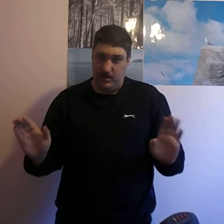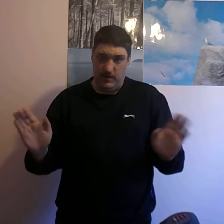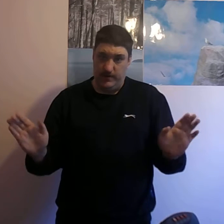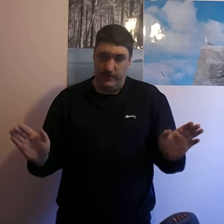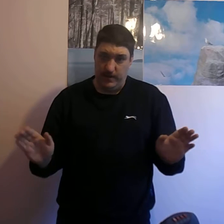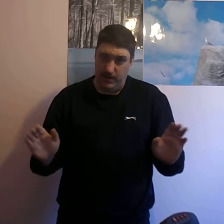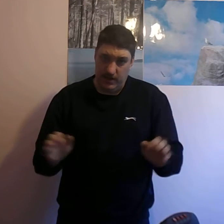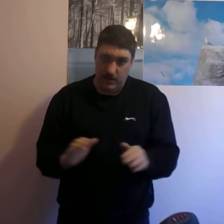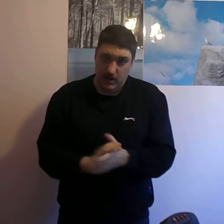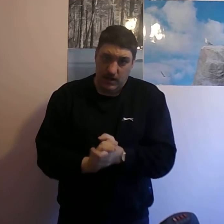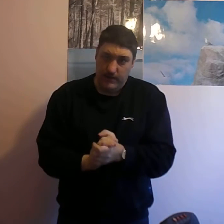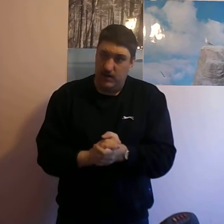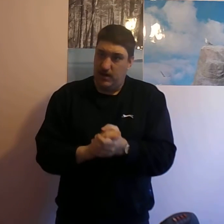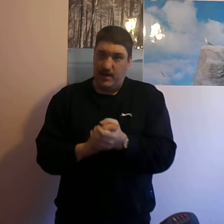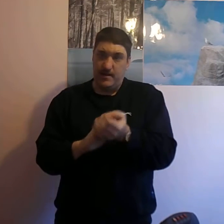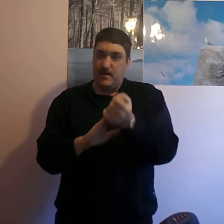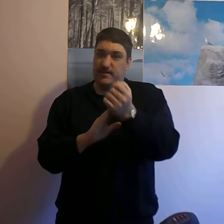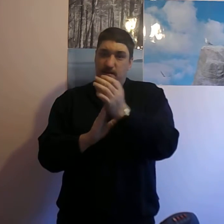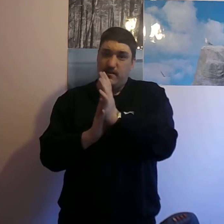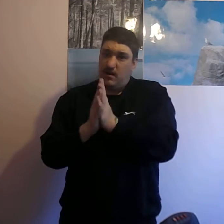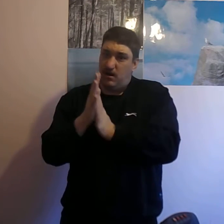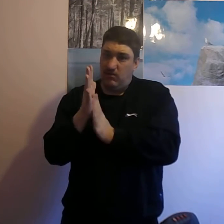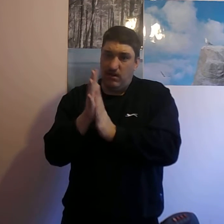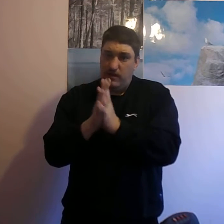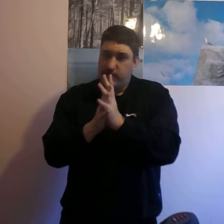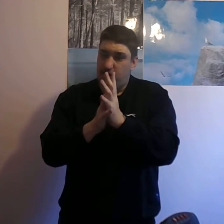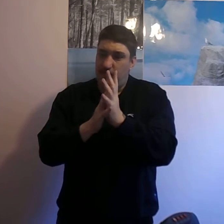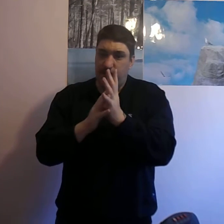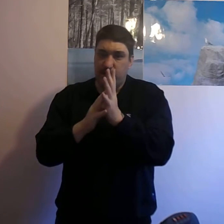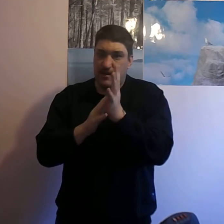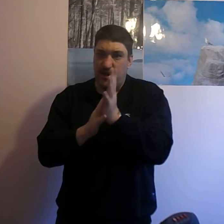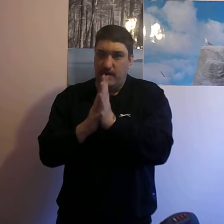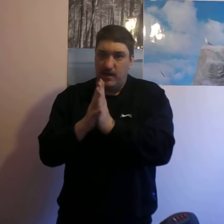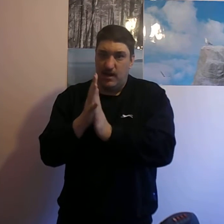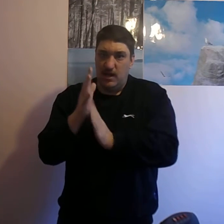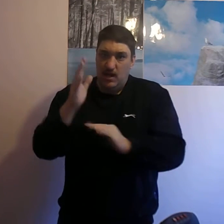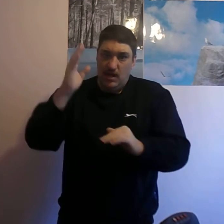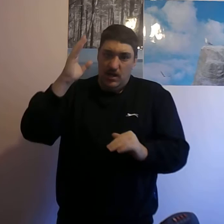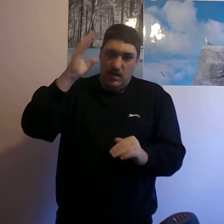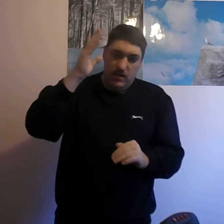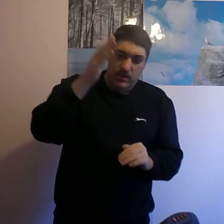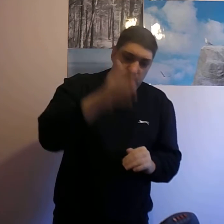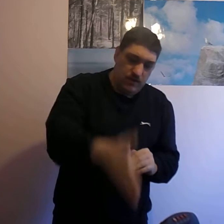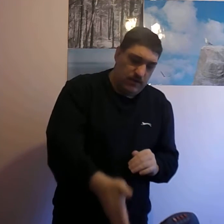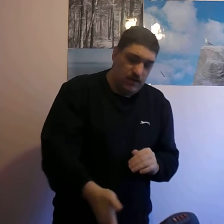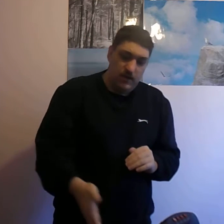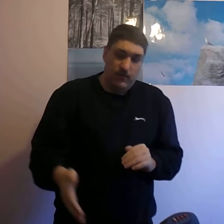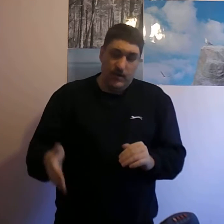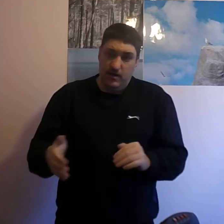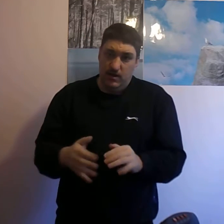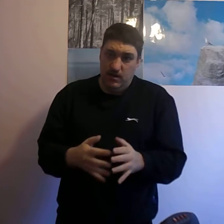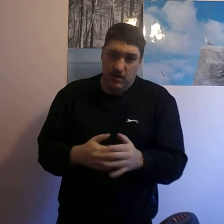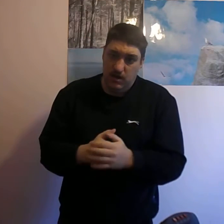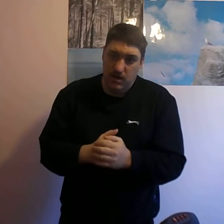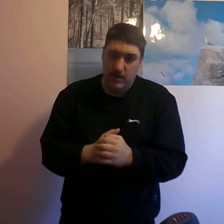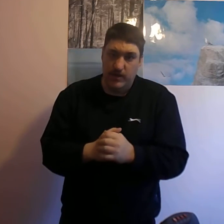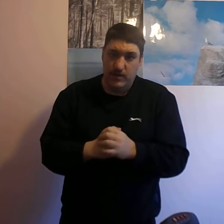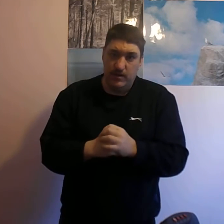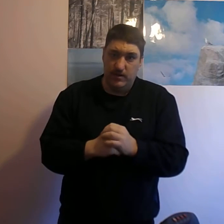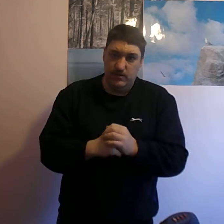into it. Like I said, there is a whole lot of stuff on the internet that, you know, well,